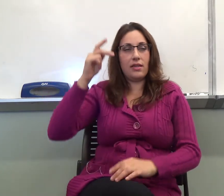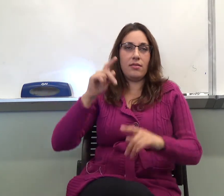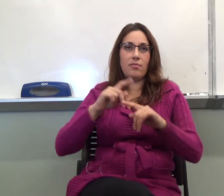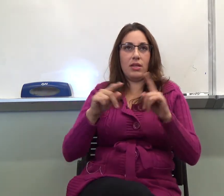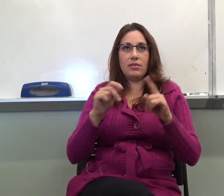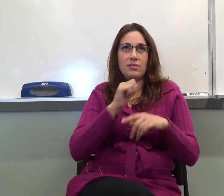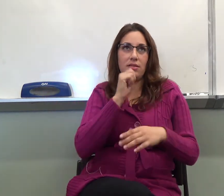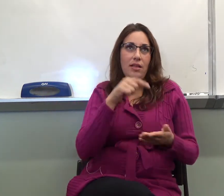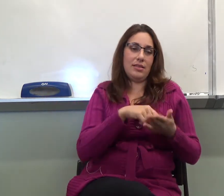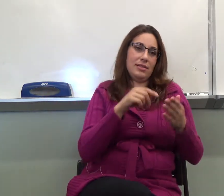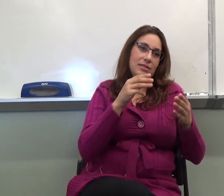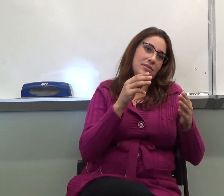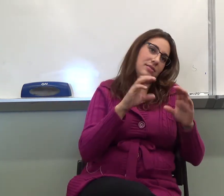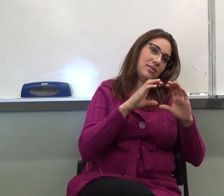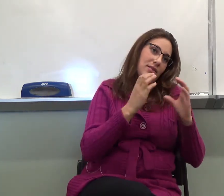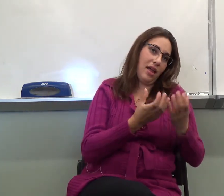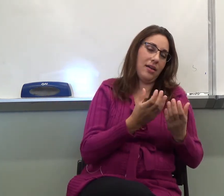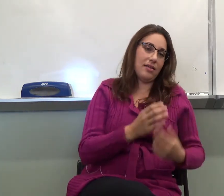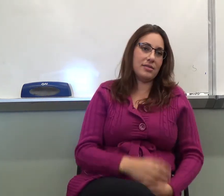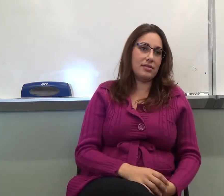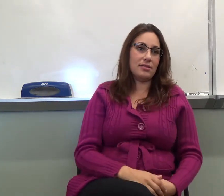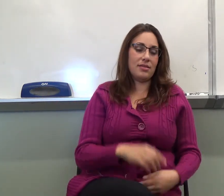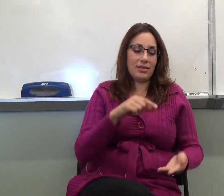I won't give the hint as to what it says. I'll let you contemplate it.